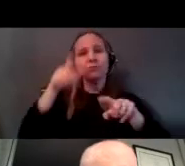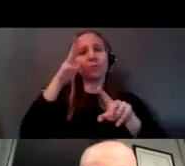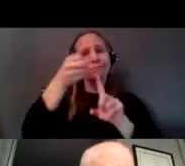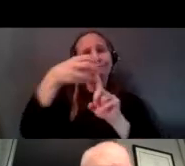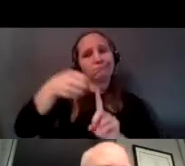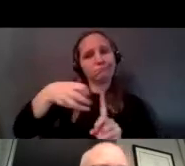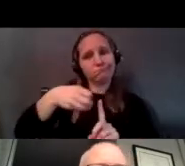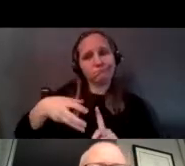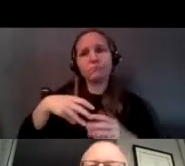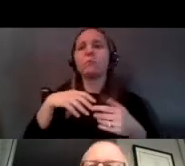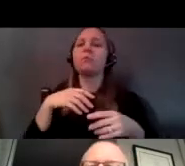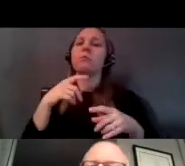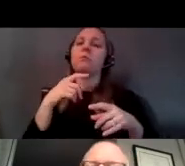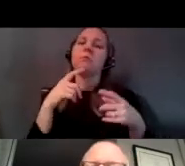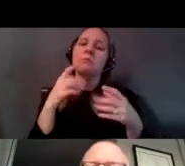mind. We do have